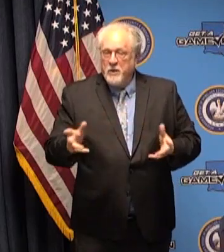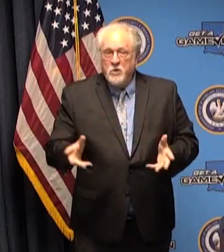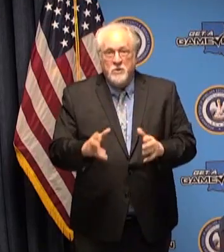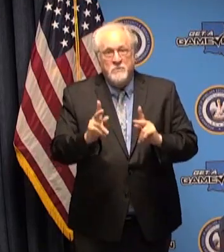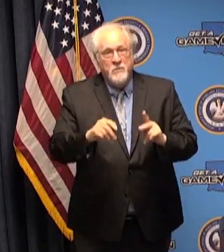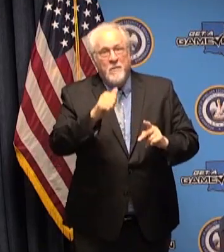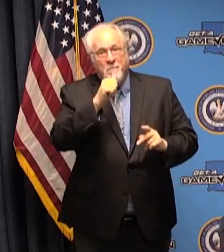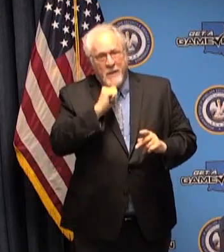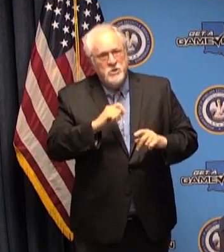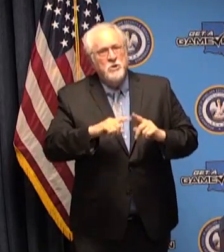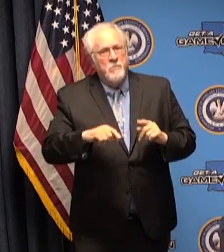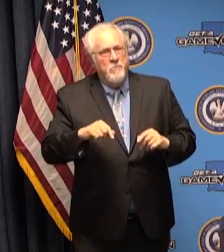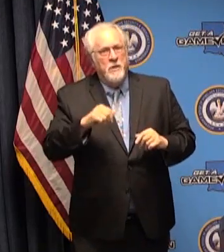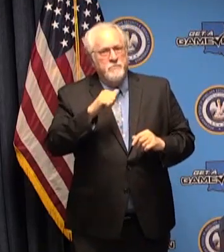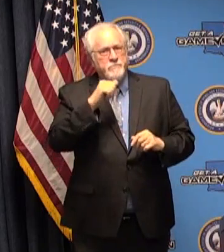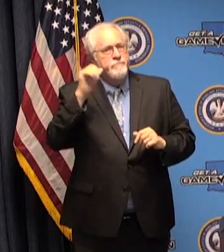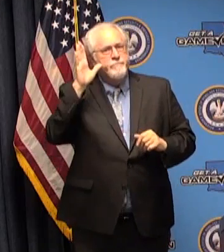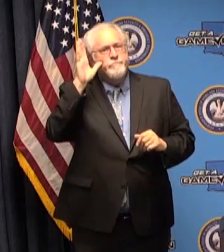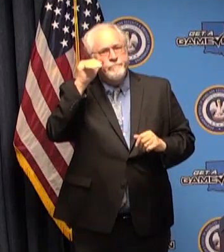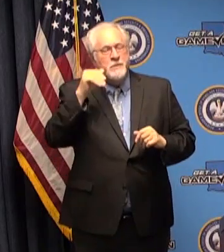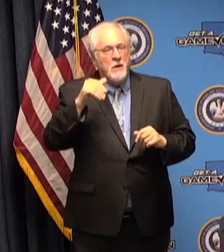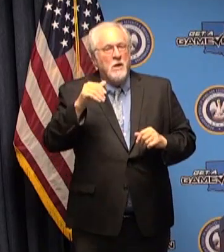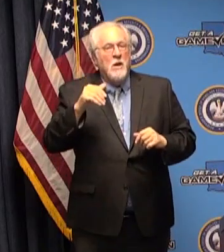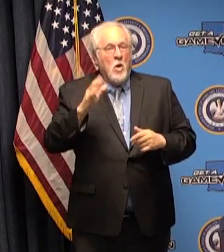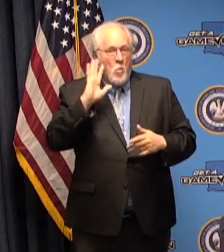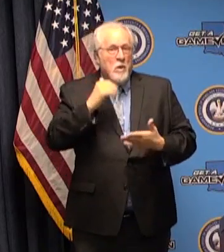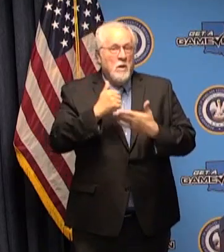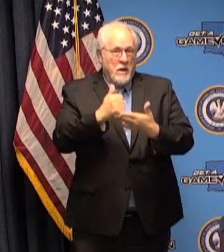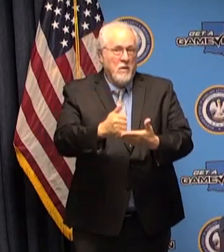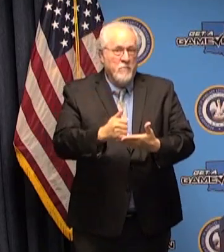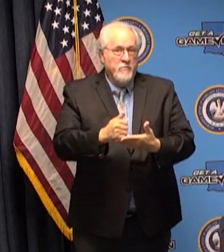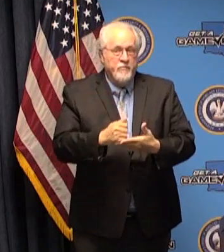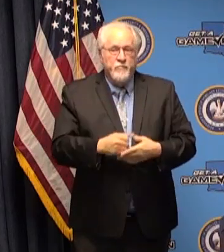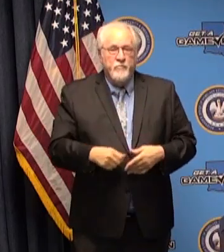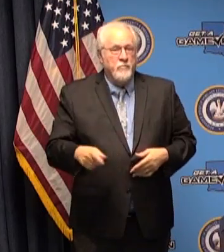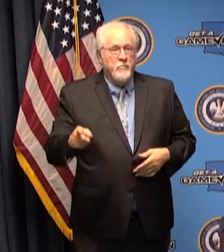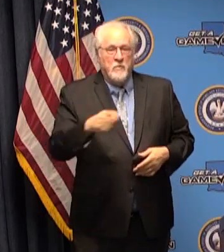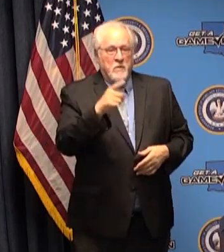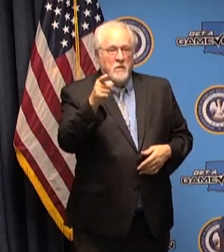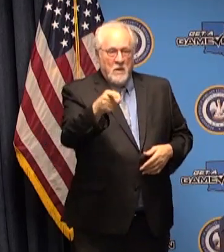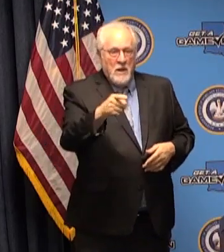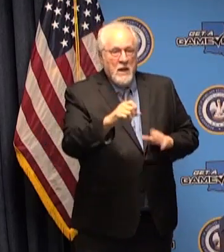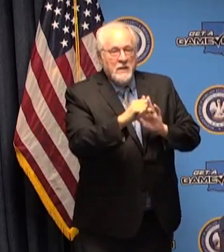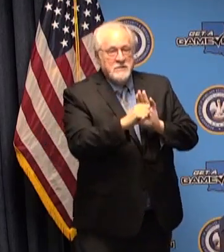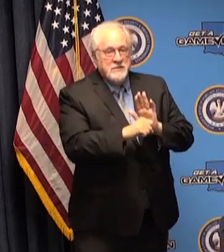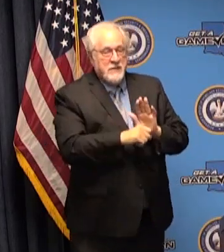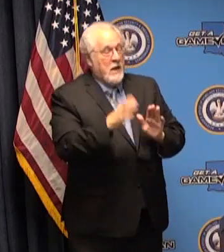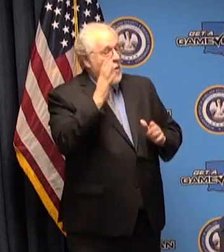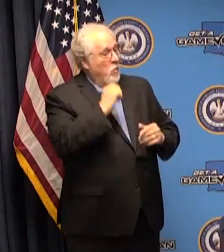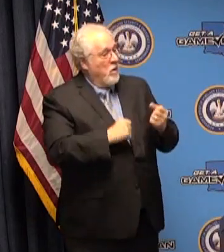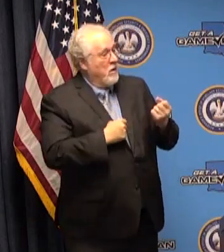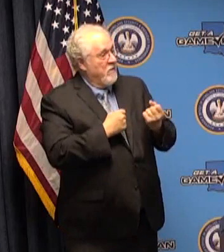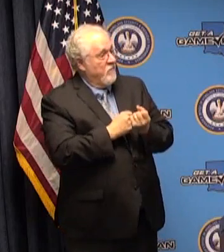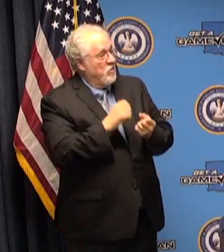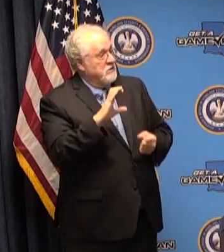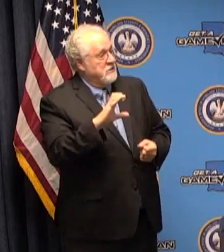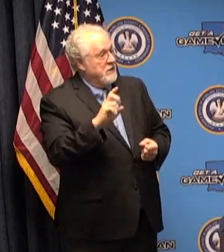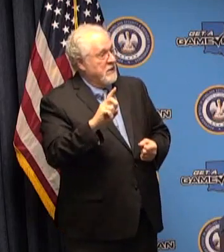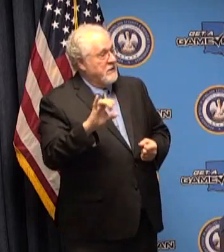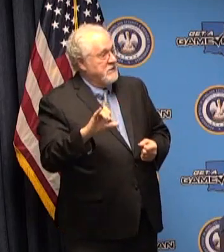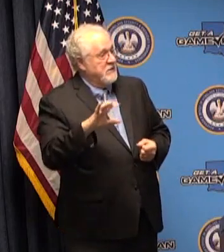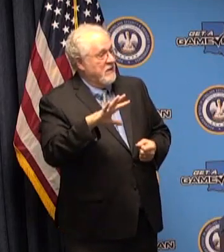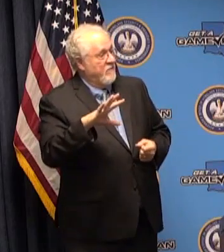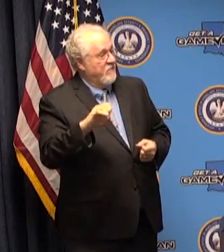be patient, but be persistent, and help will be available to you. Yes, sir. Does the state intend to enforce the